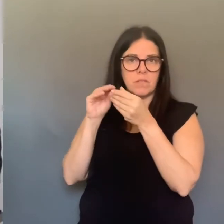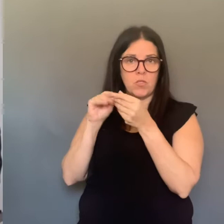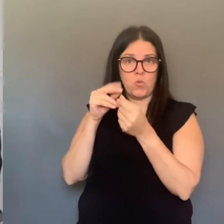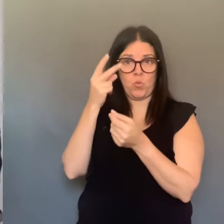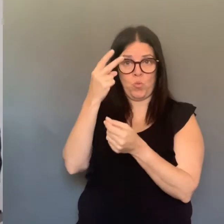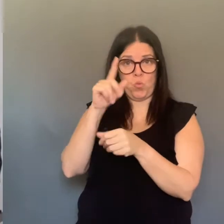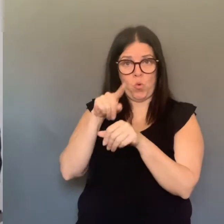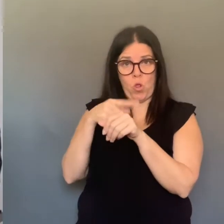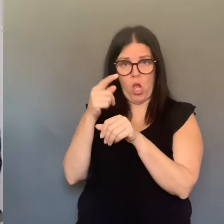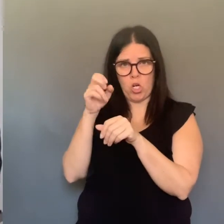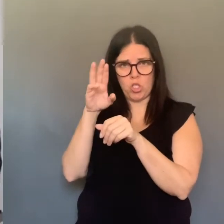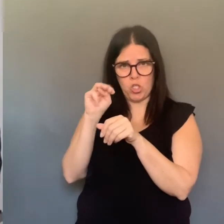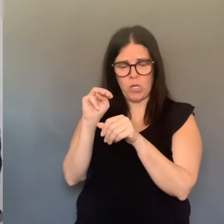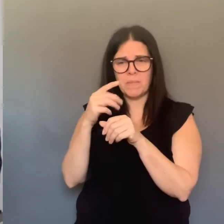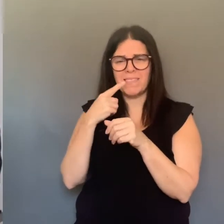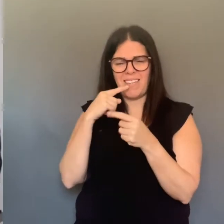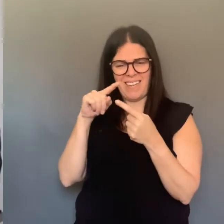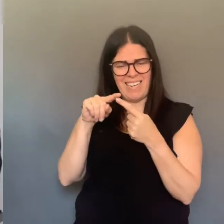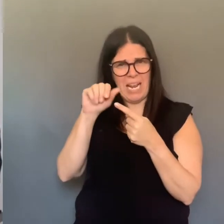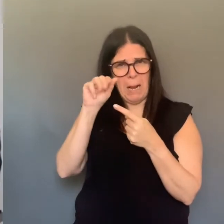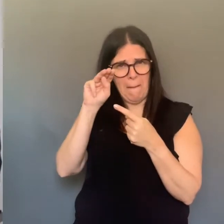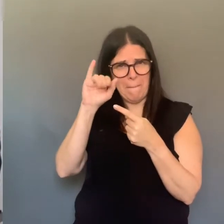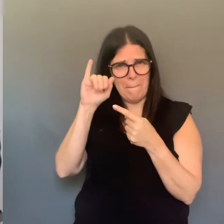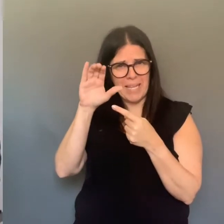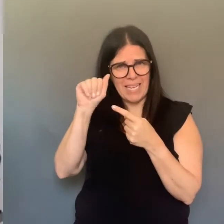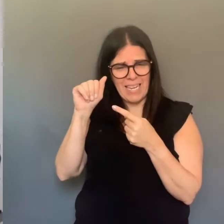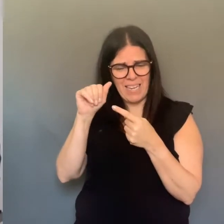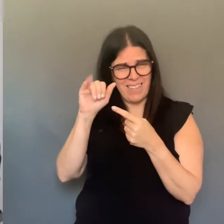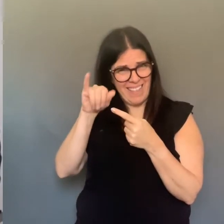to as Amica. Is that Amica Riverside in Windsor?